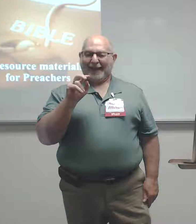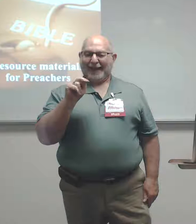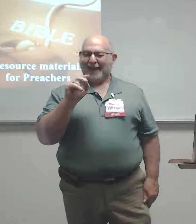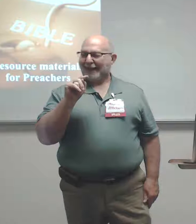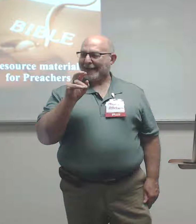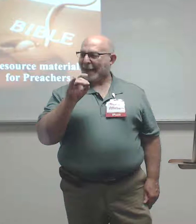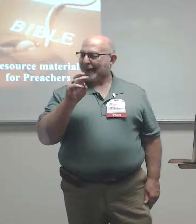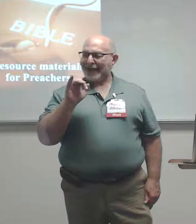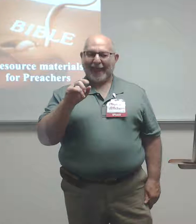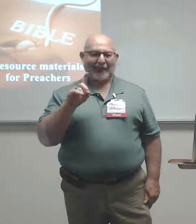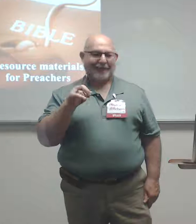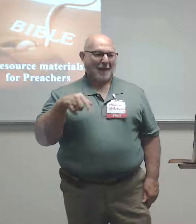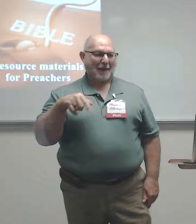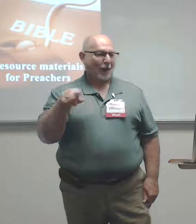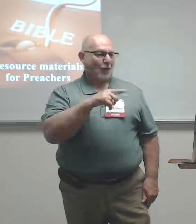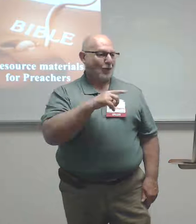in intimidated.